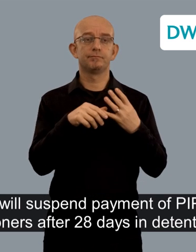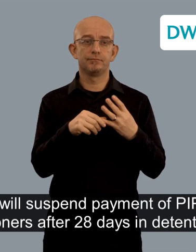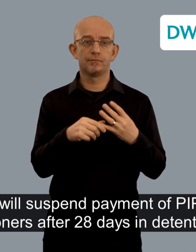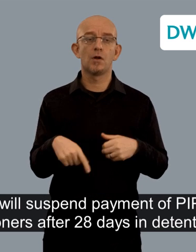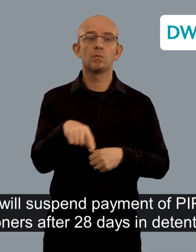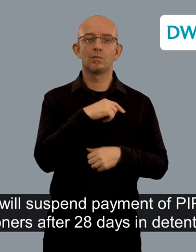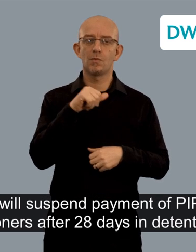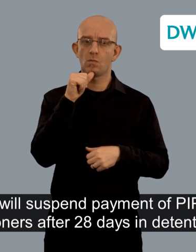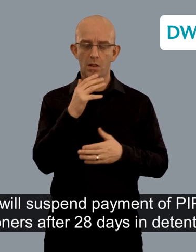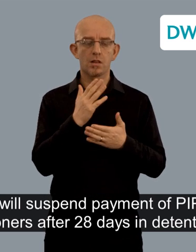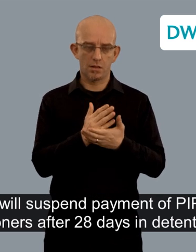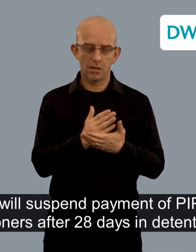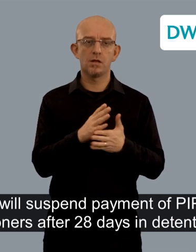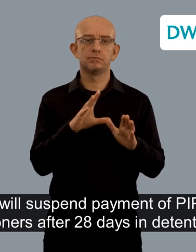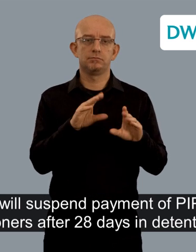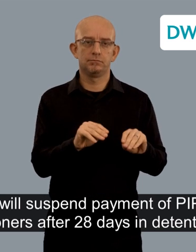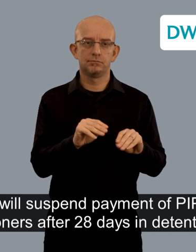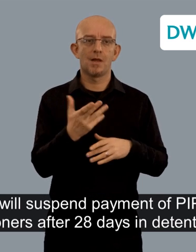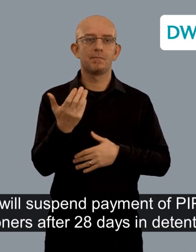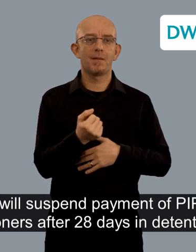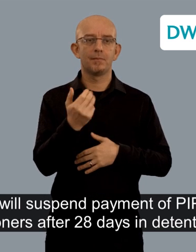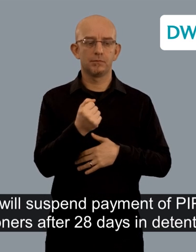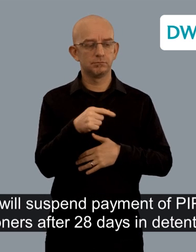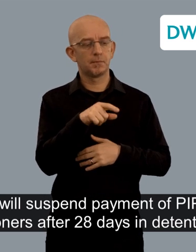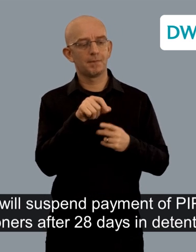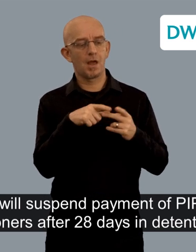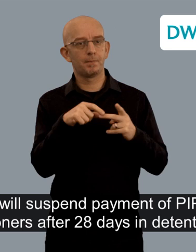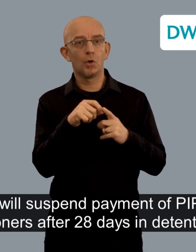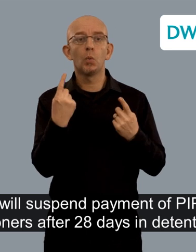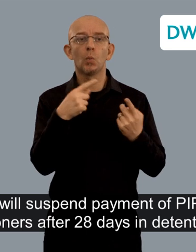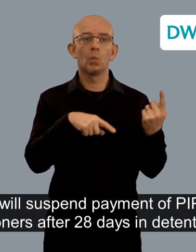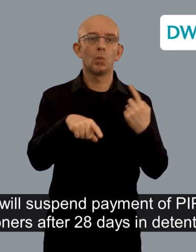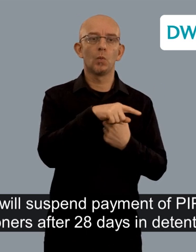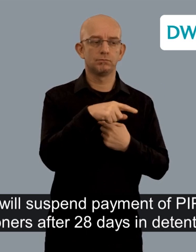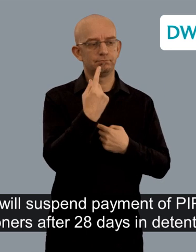We will suspend payment of PIP to prisoners after 28 days in